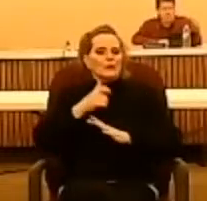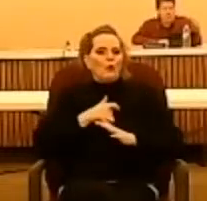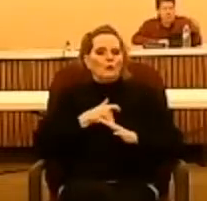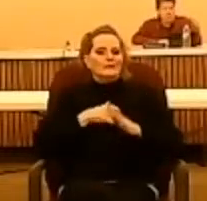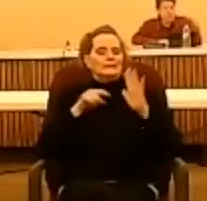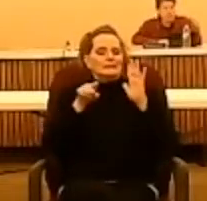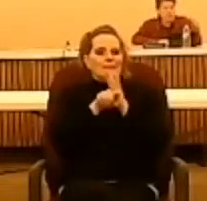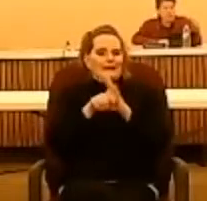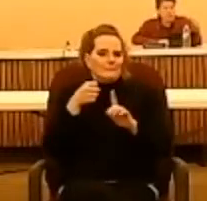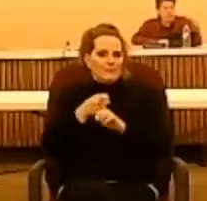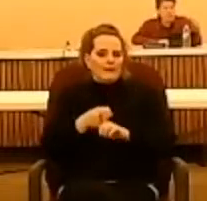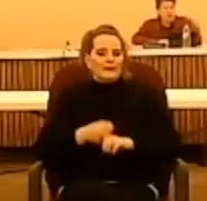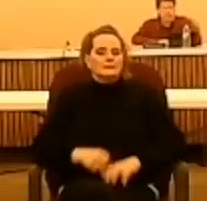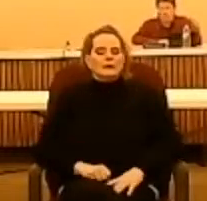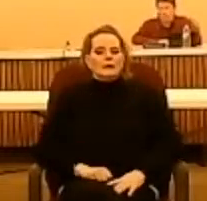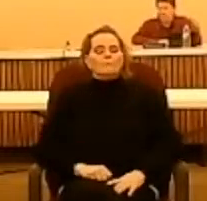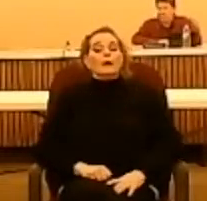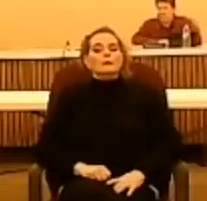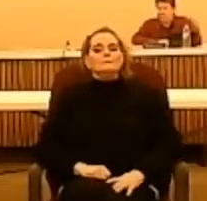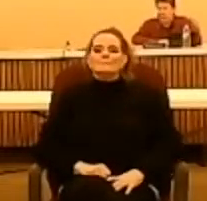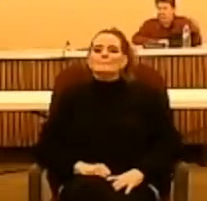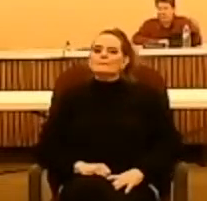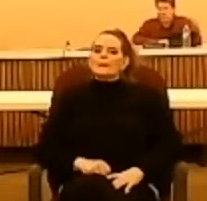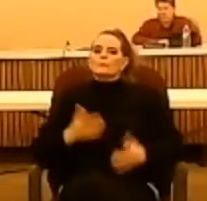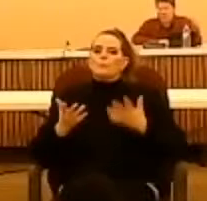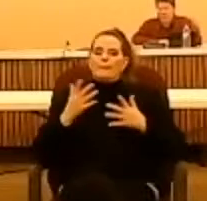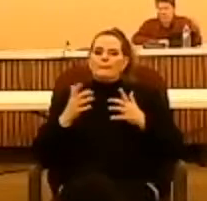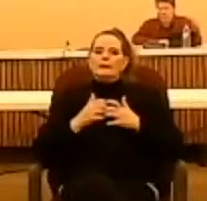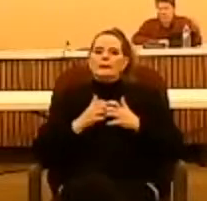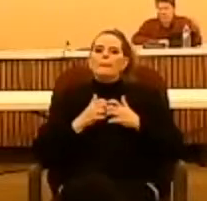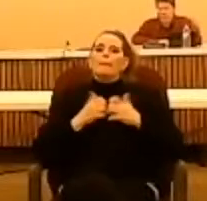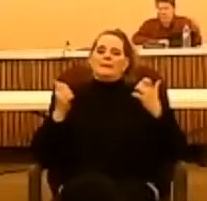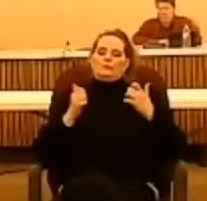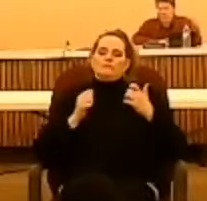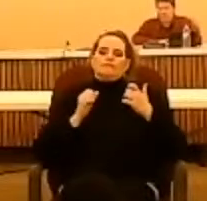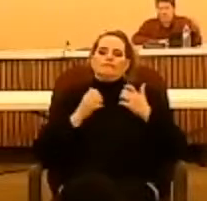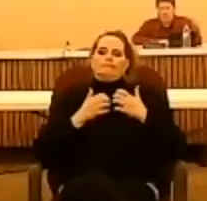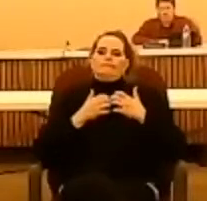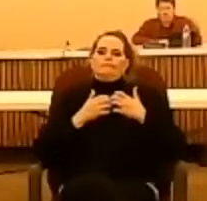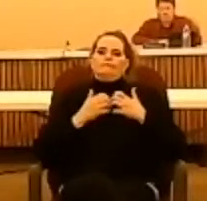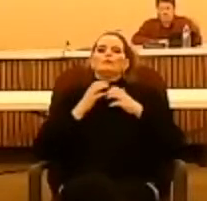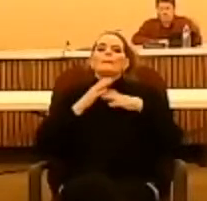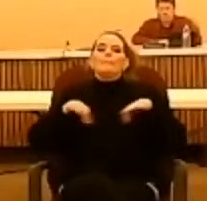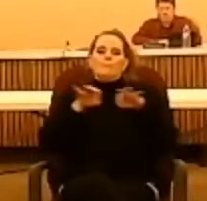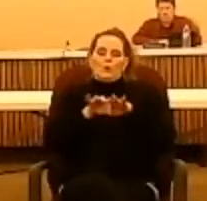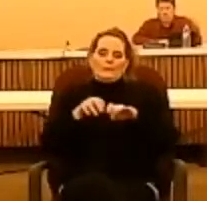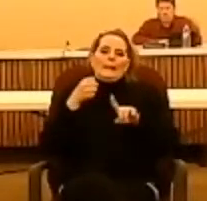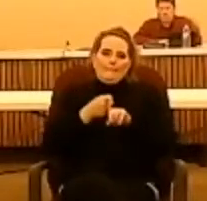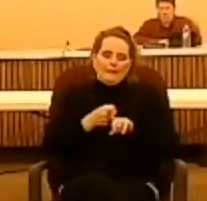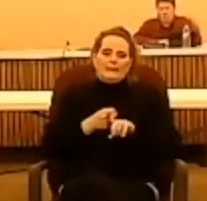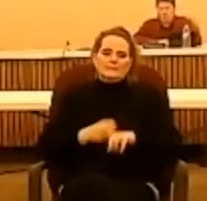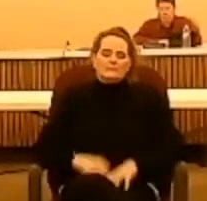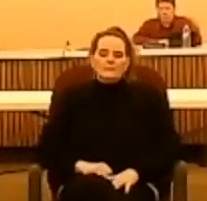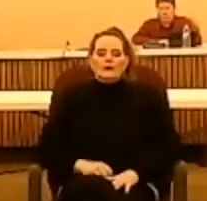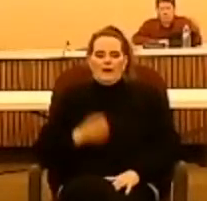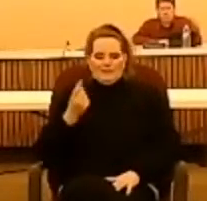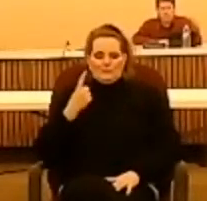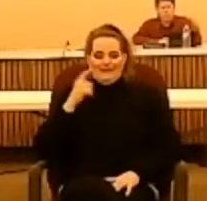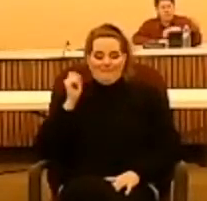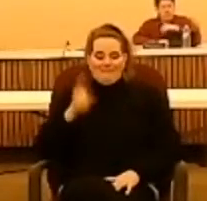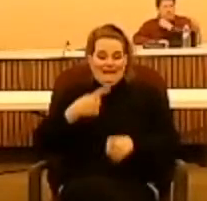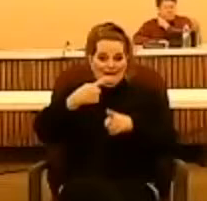negative impact, but it was certainly the most significant, because again, that intersection in the one